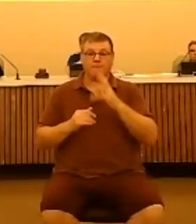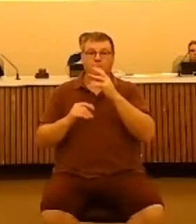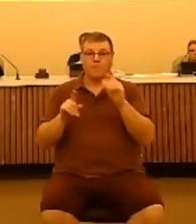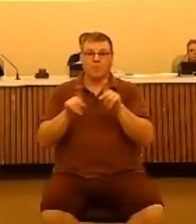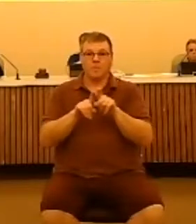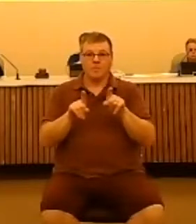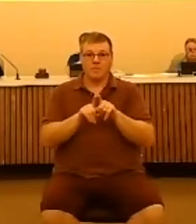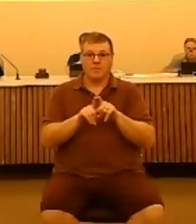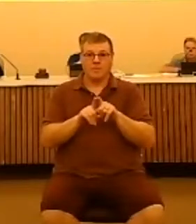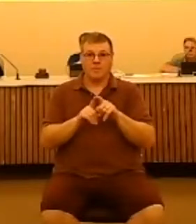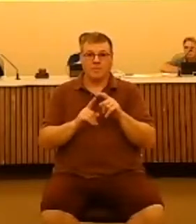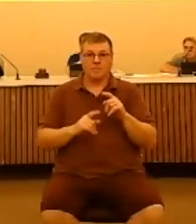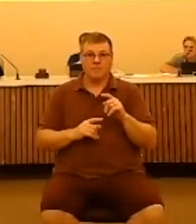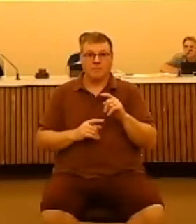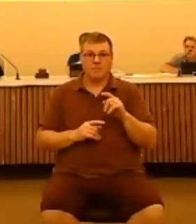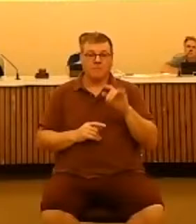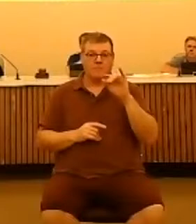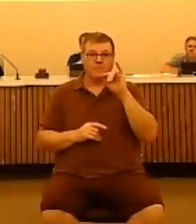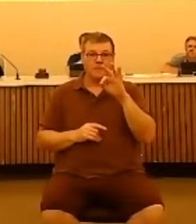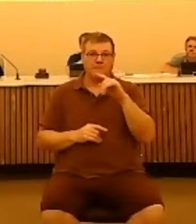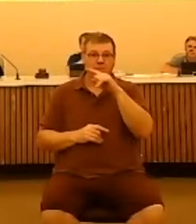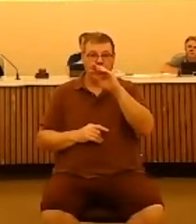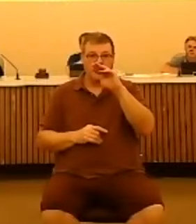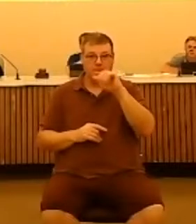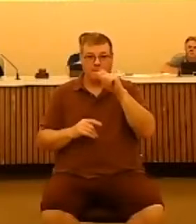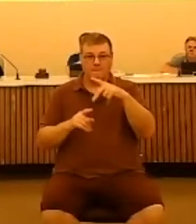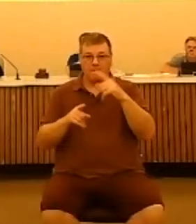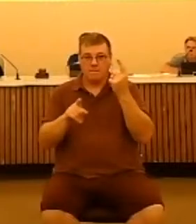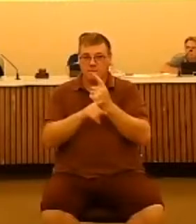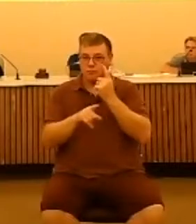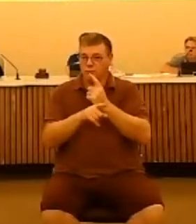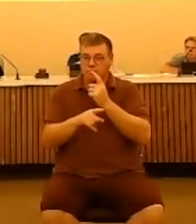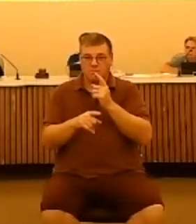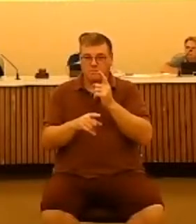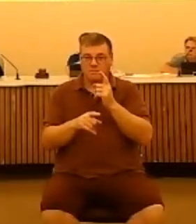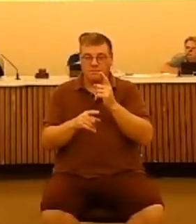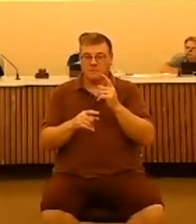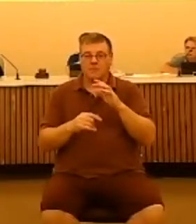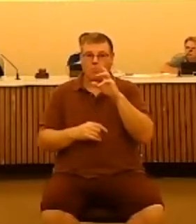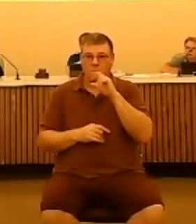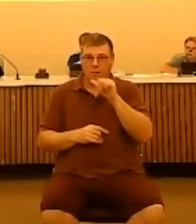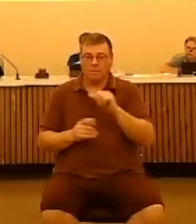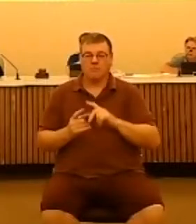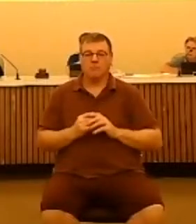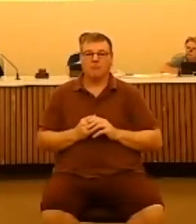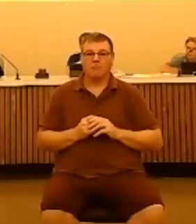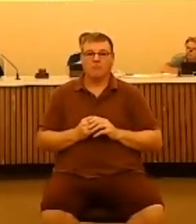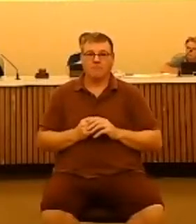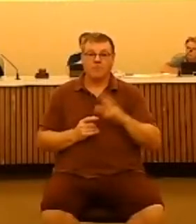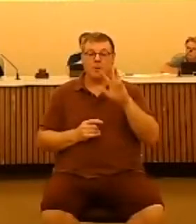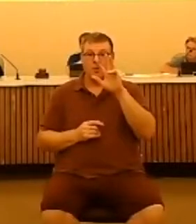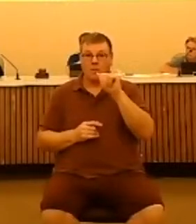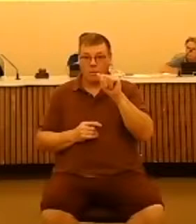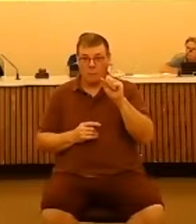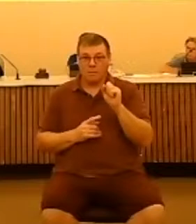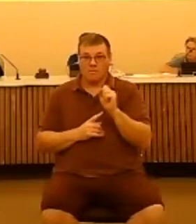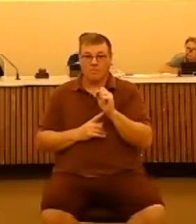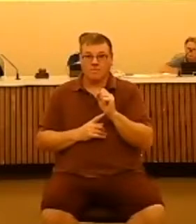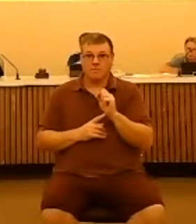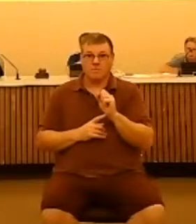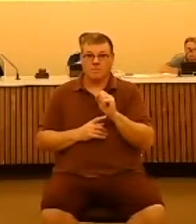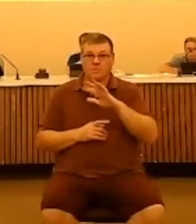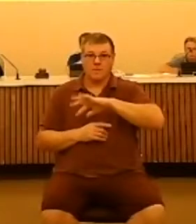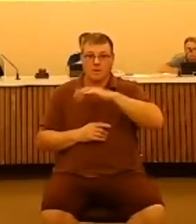Also, I don't know if this map is entirely correct. There is or was a